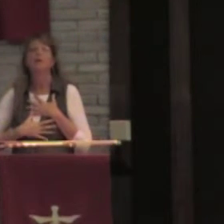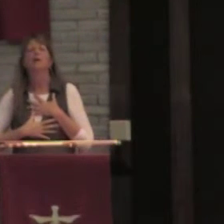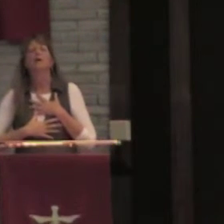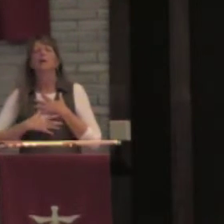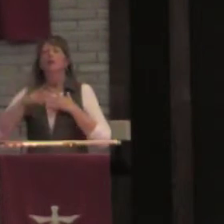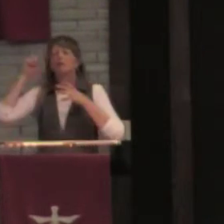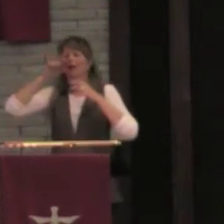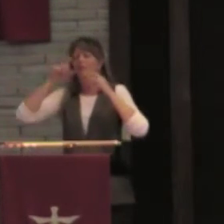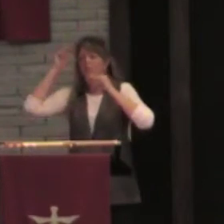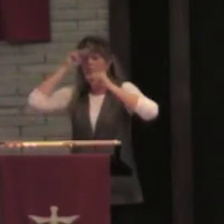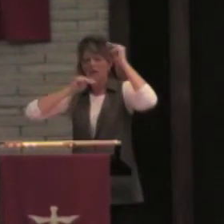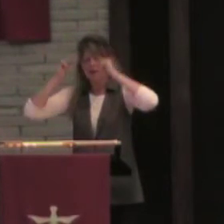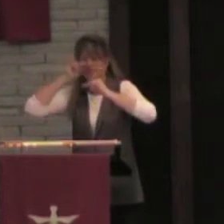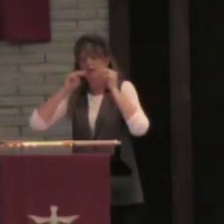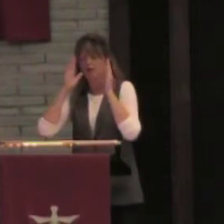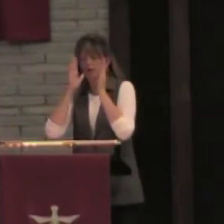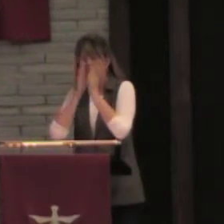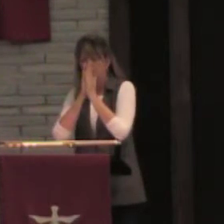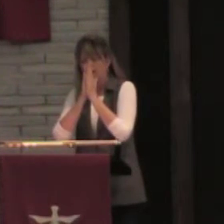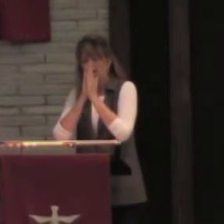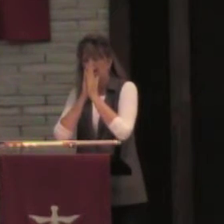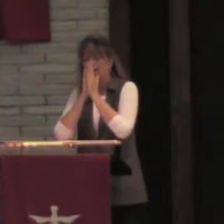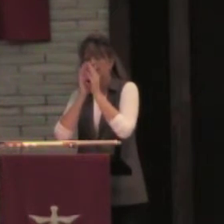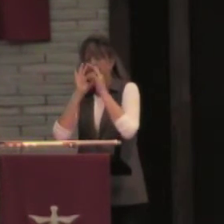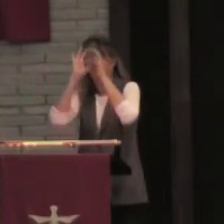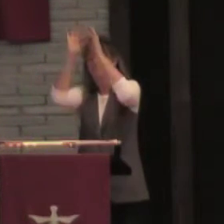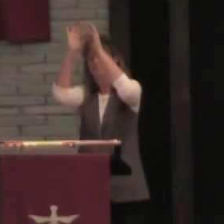mind, your soul, you have to meditate and pray